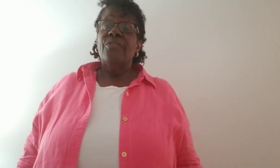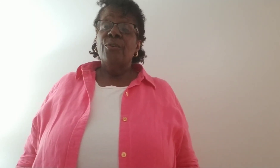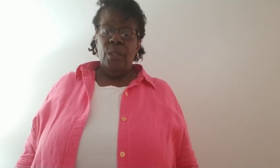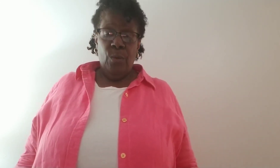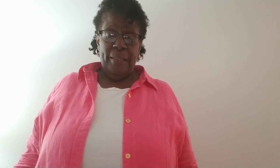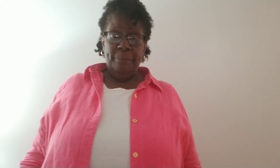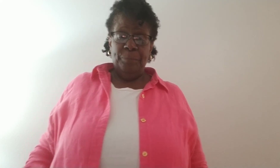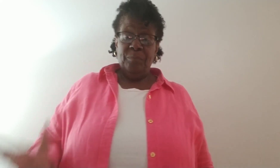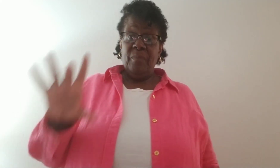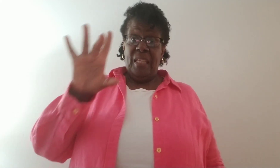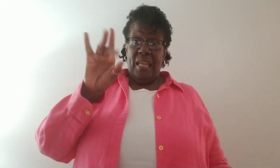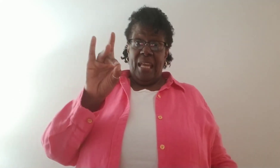8,378,431.